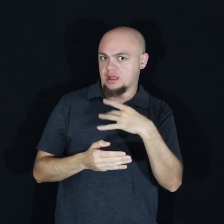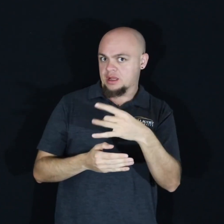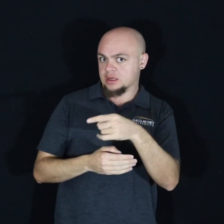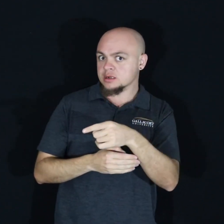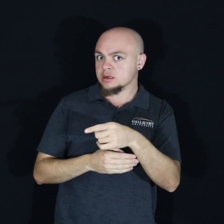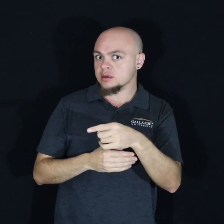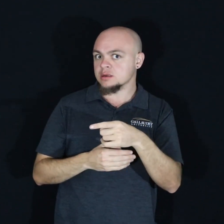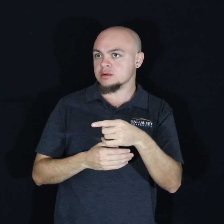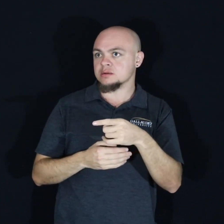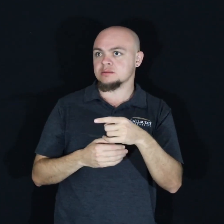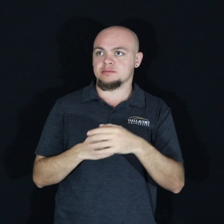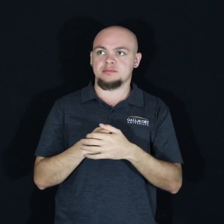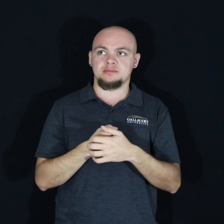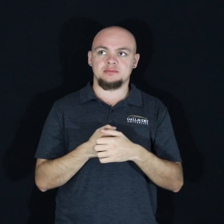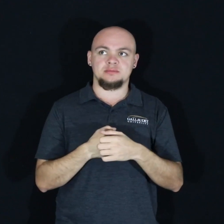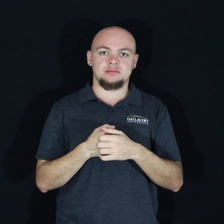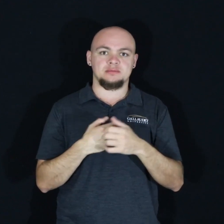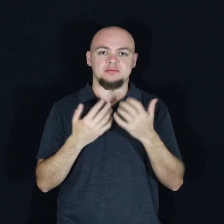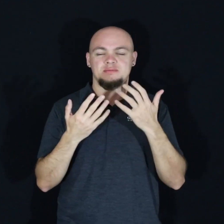Thank you very much.